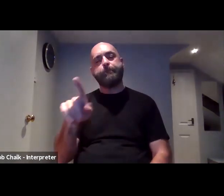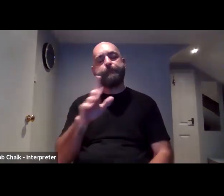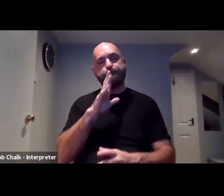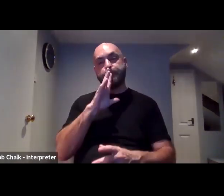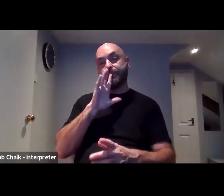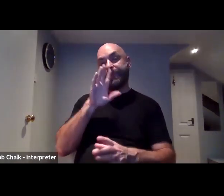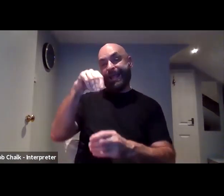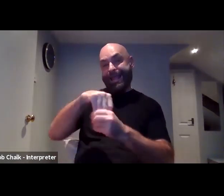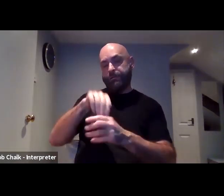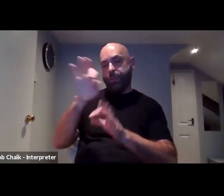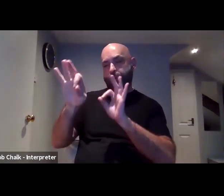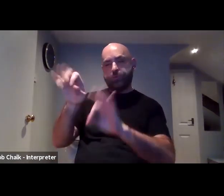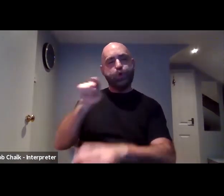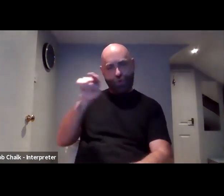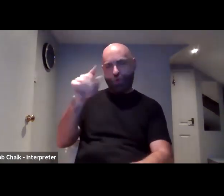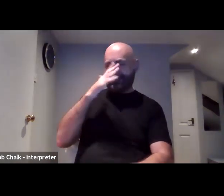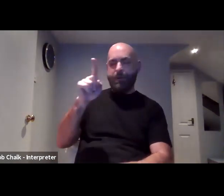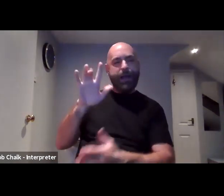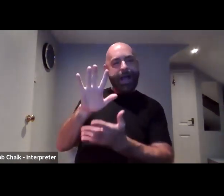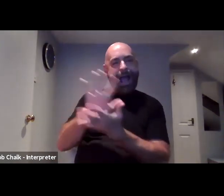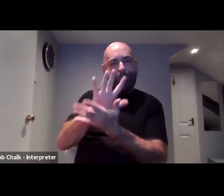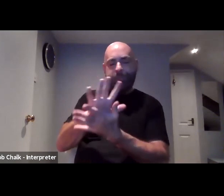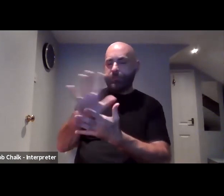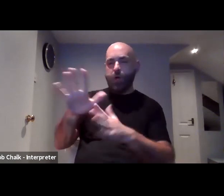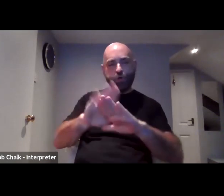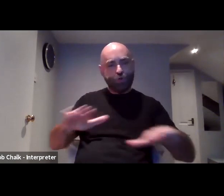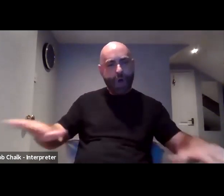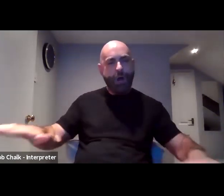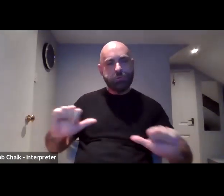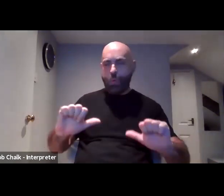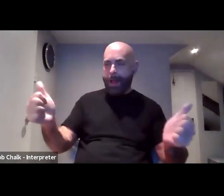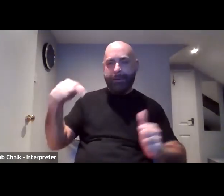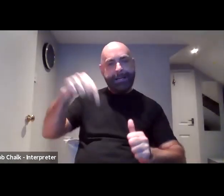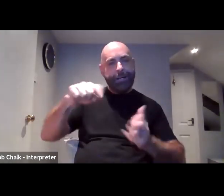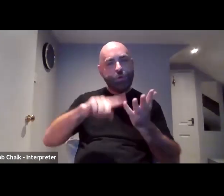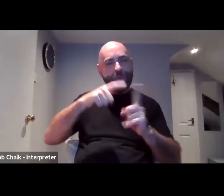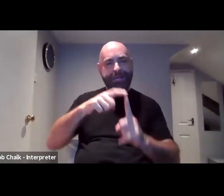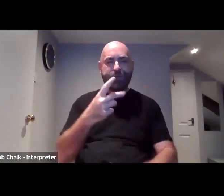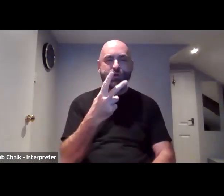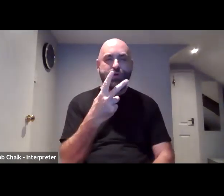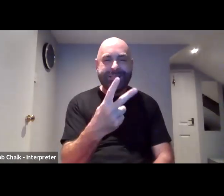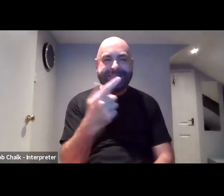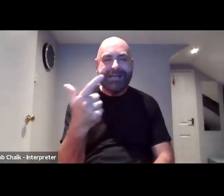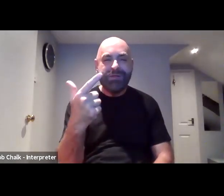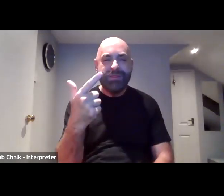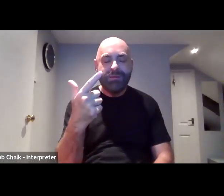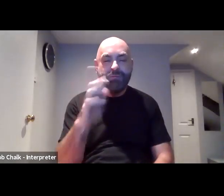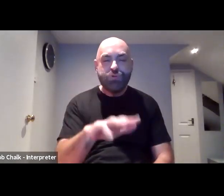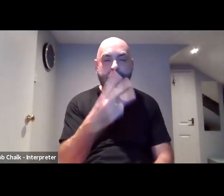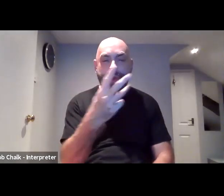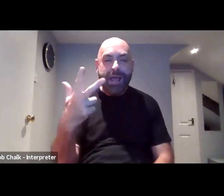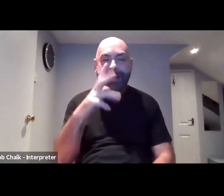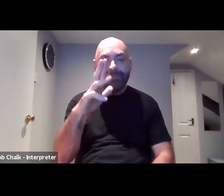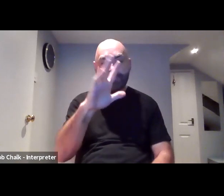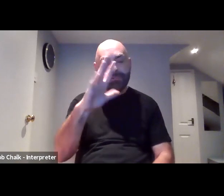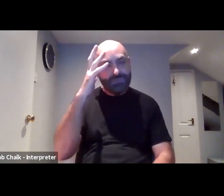your question is you're quite happy for child well-being to rank 27th out of 38 countries. That's